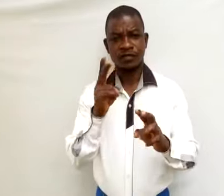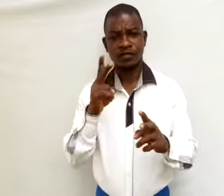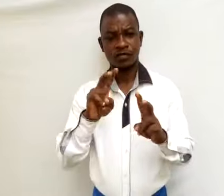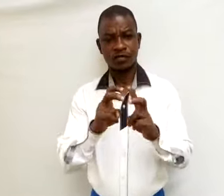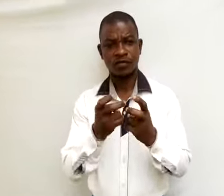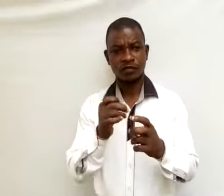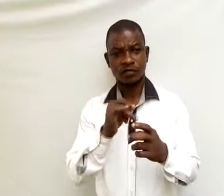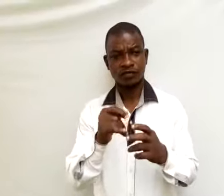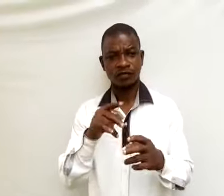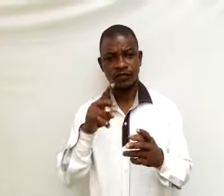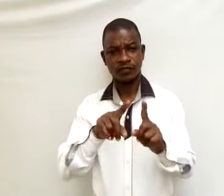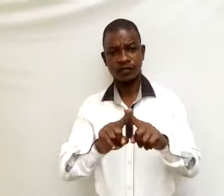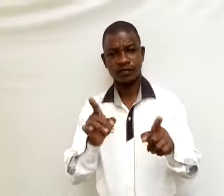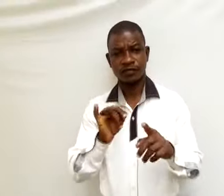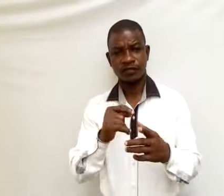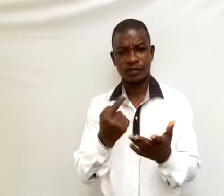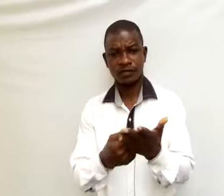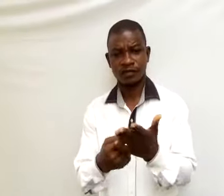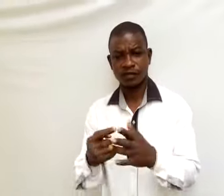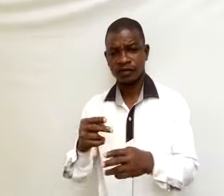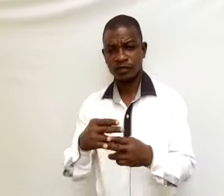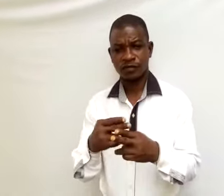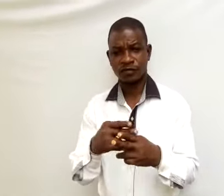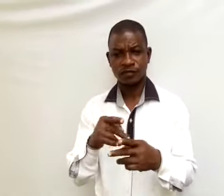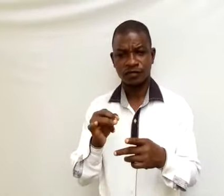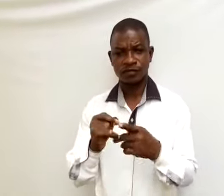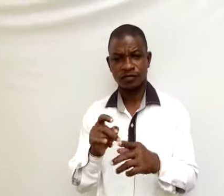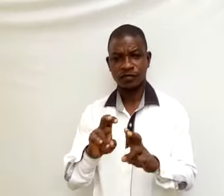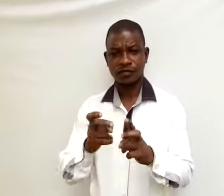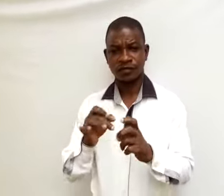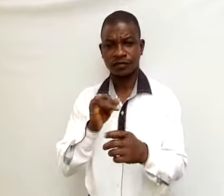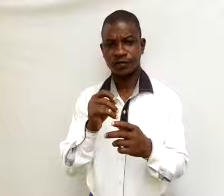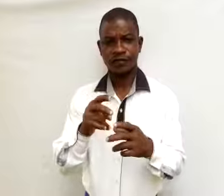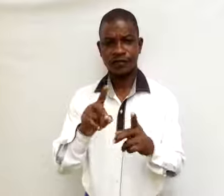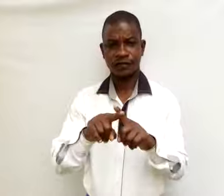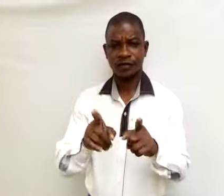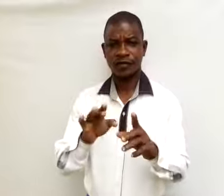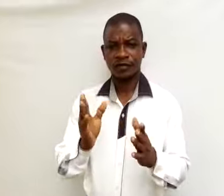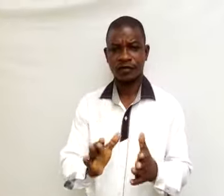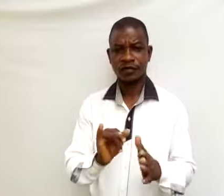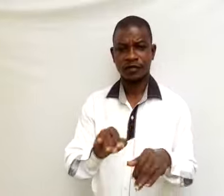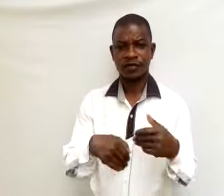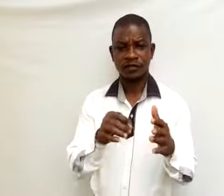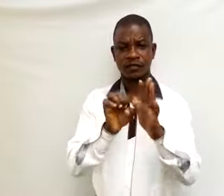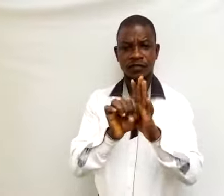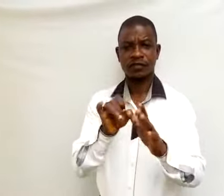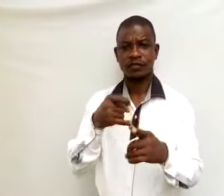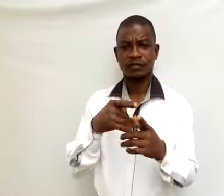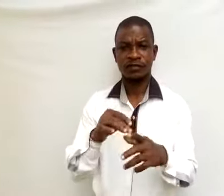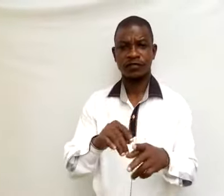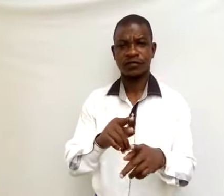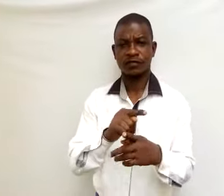variation, discuss briefly the two types of variation, give examples of the two types of